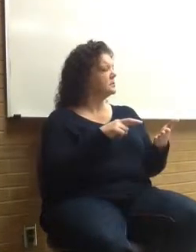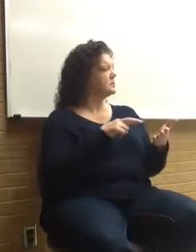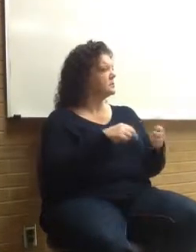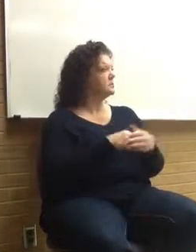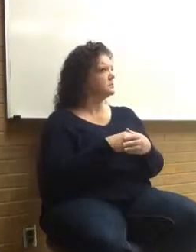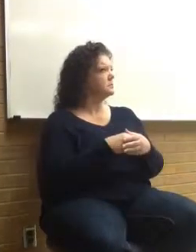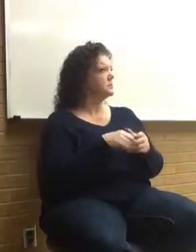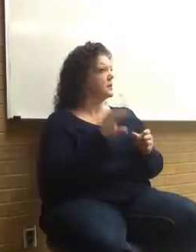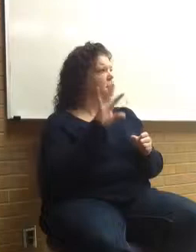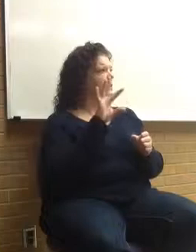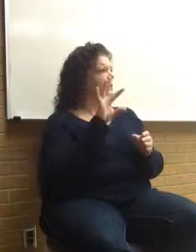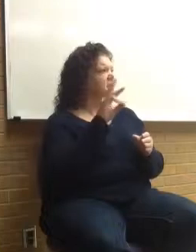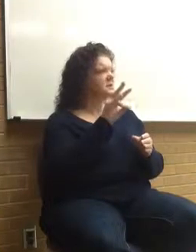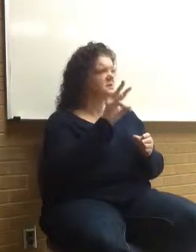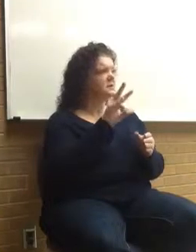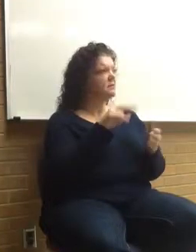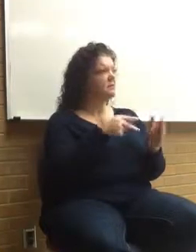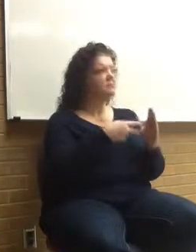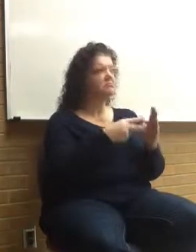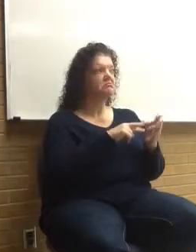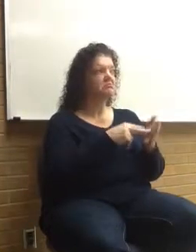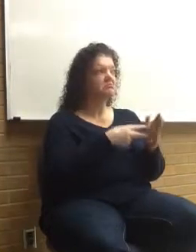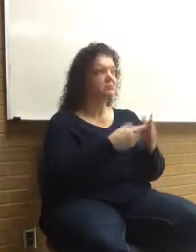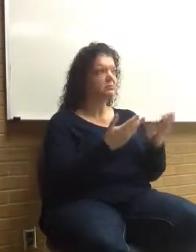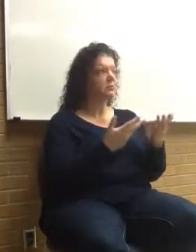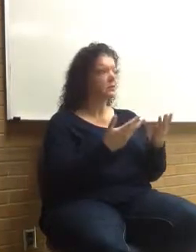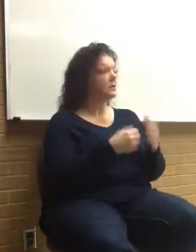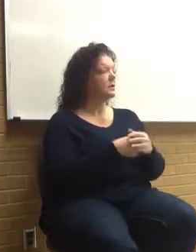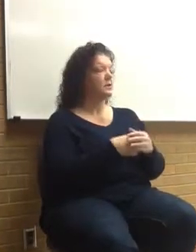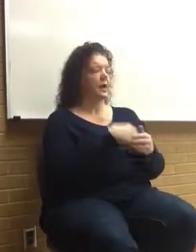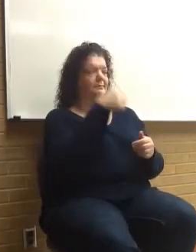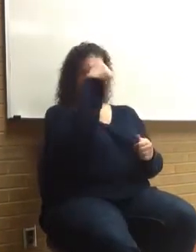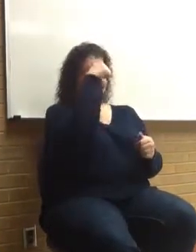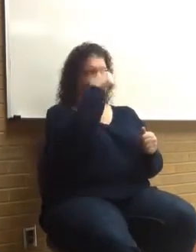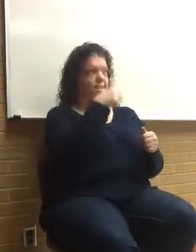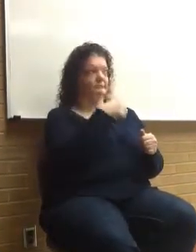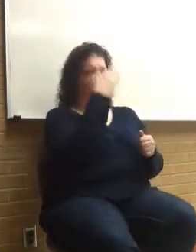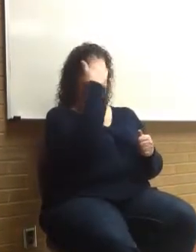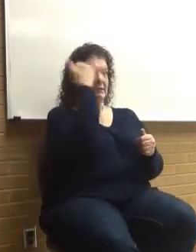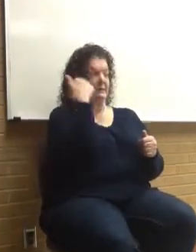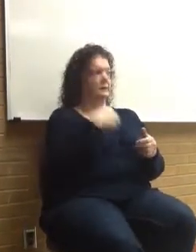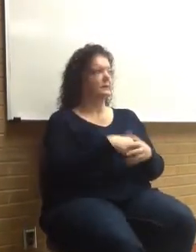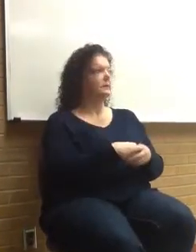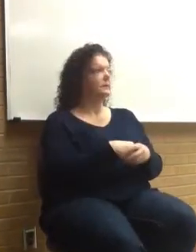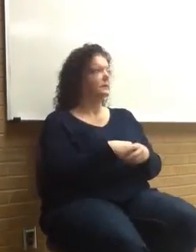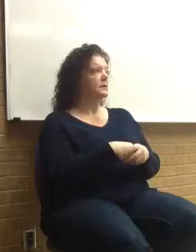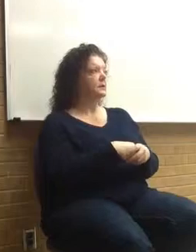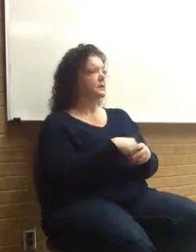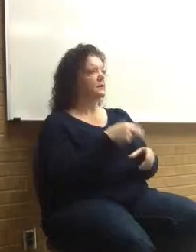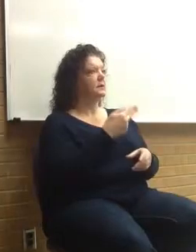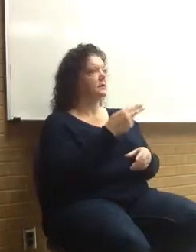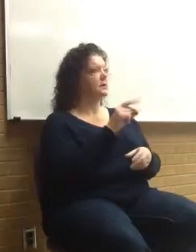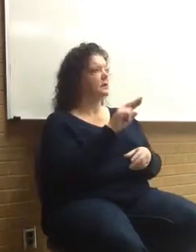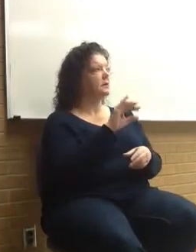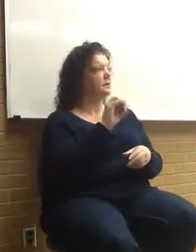it? I don't remember. Very honest. I appreciate that. Harris, what is 7 from your